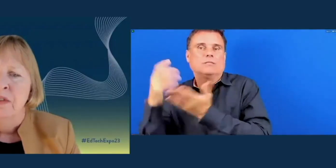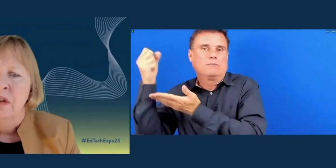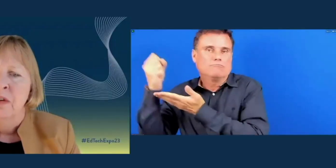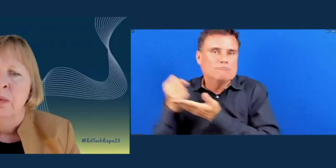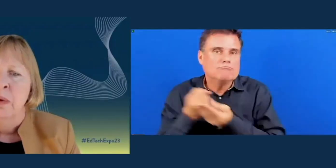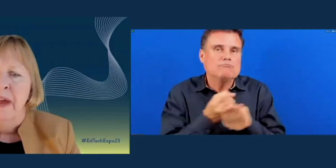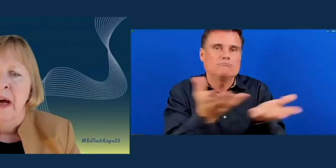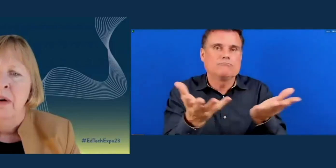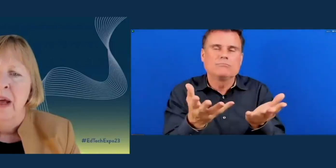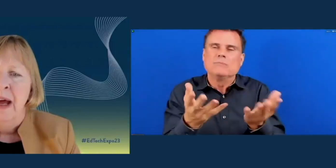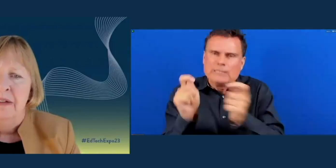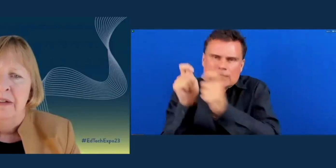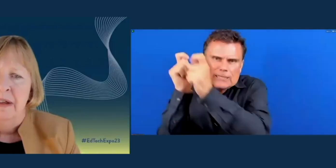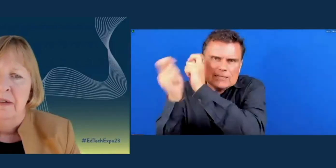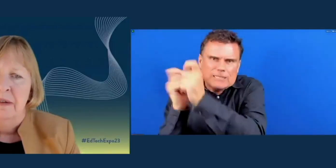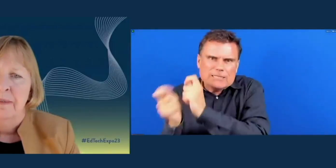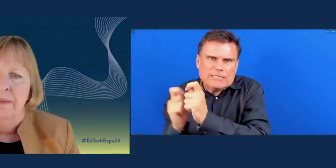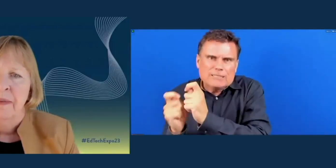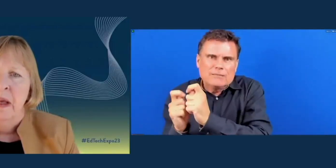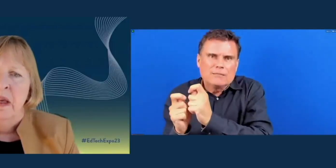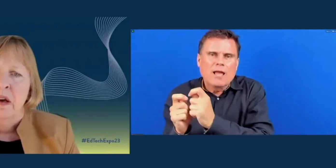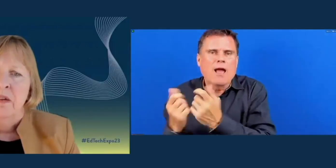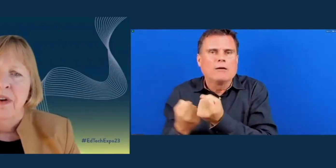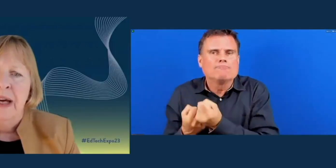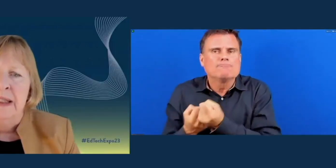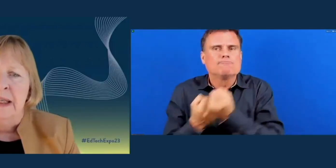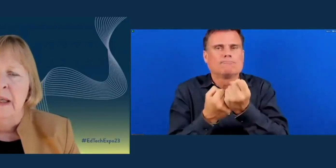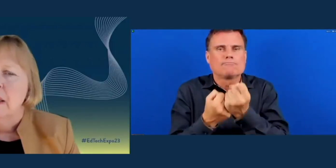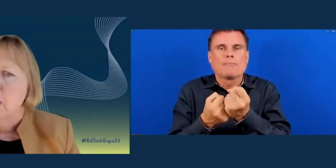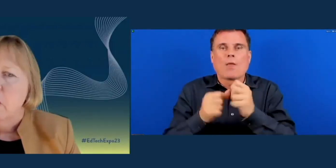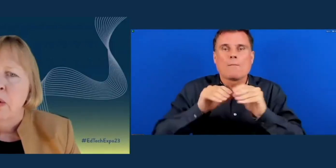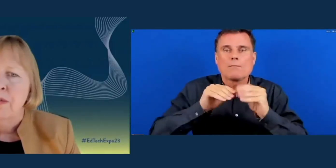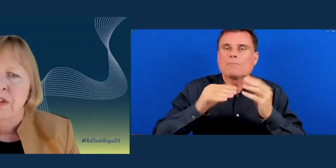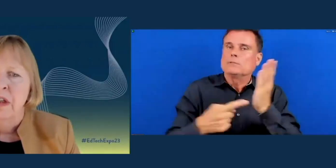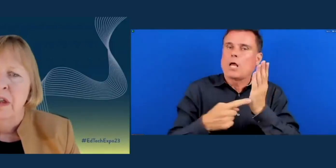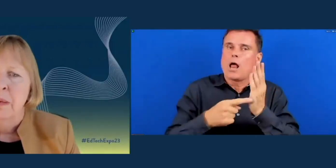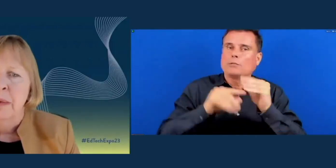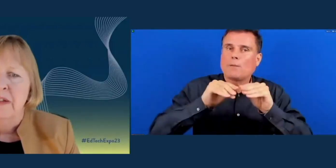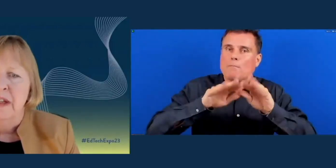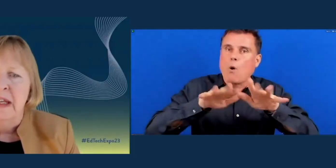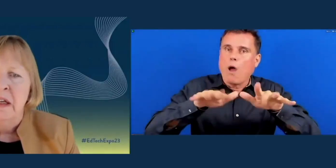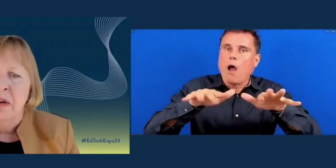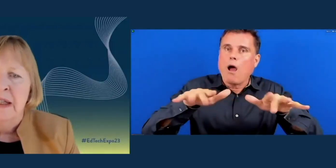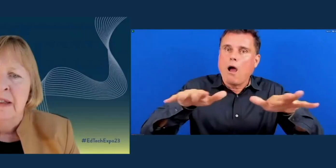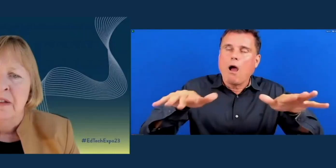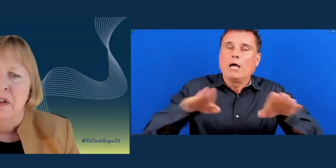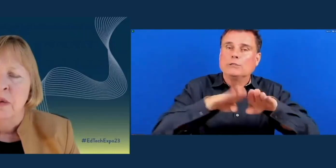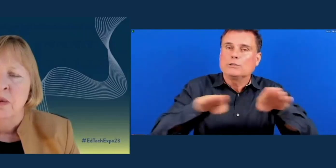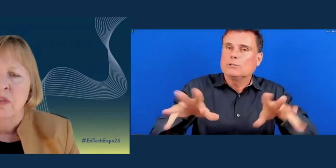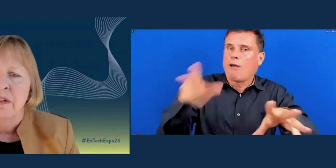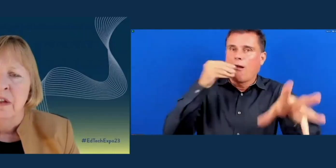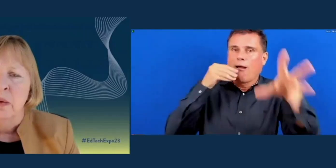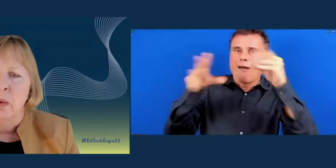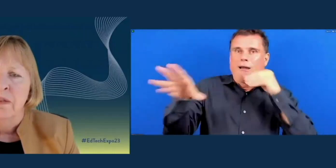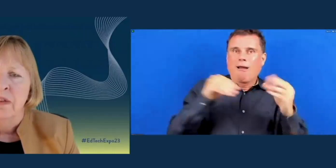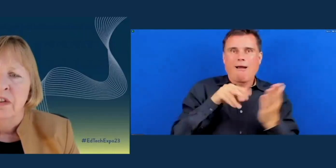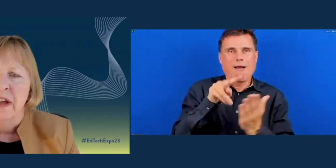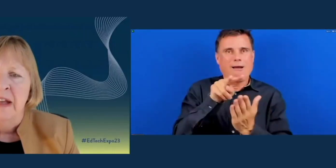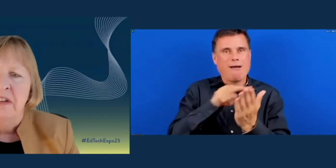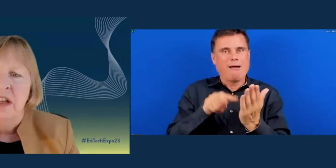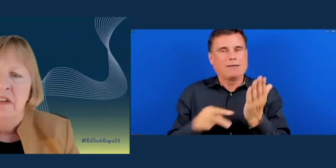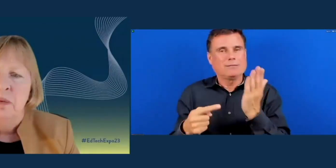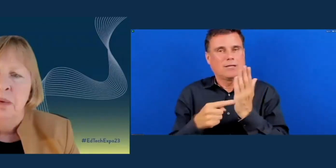of children without access. Finally, World Vision commits to integrating the solutions into World